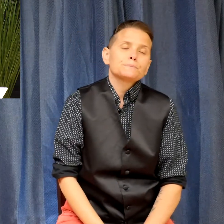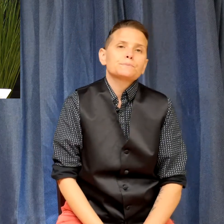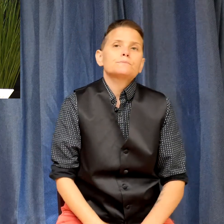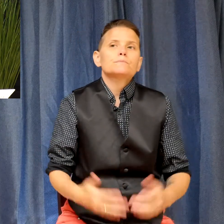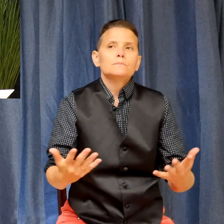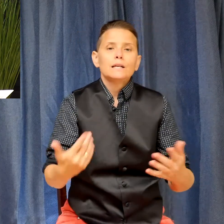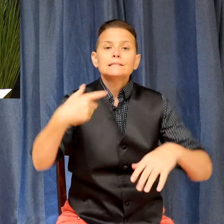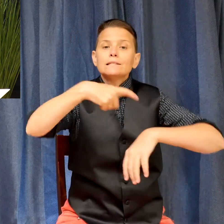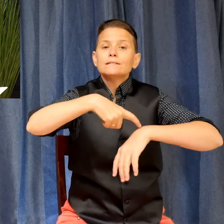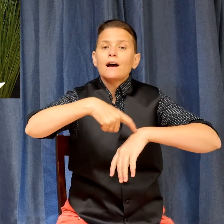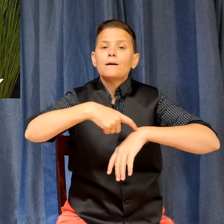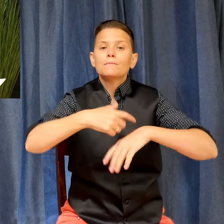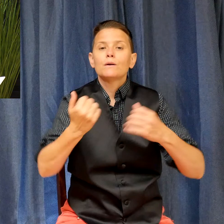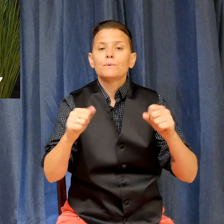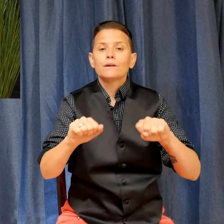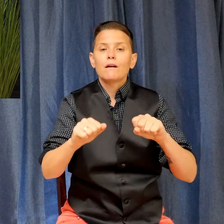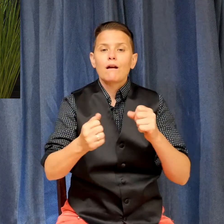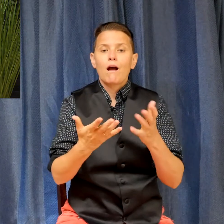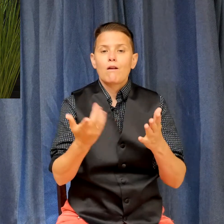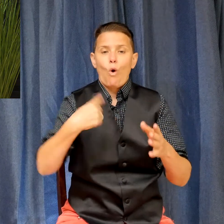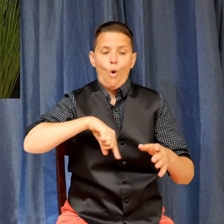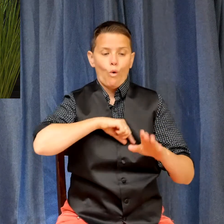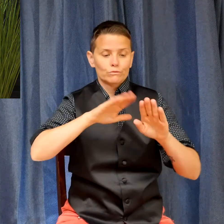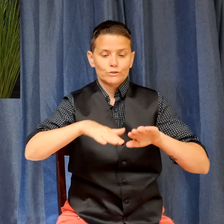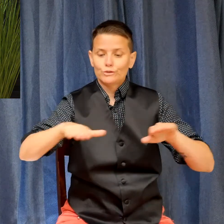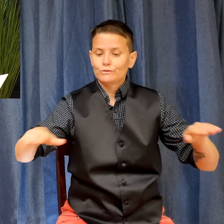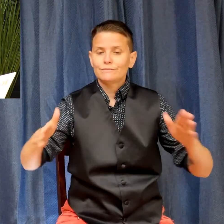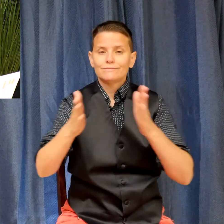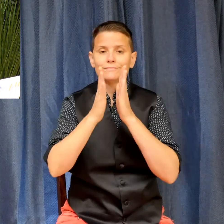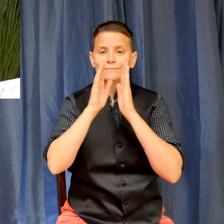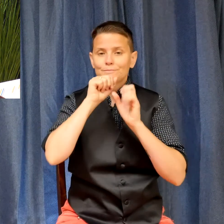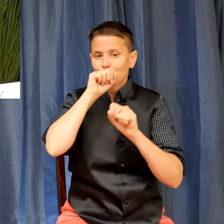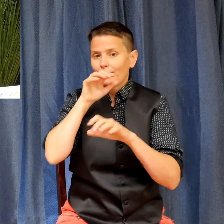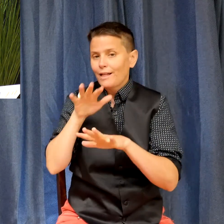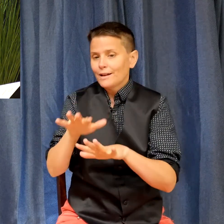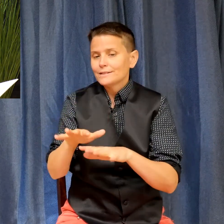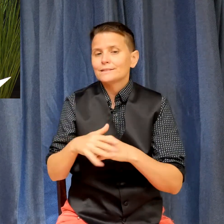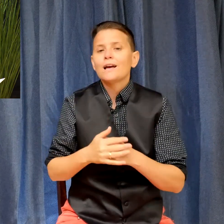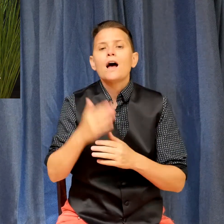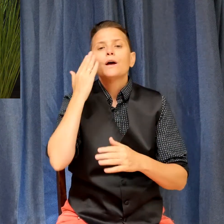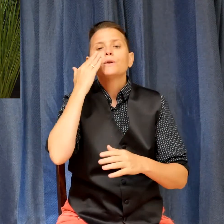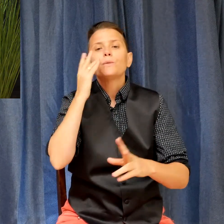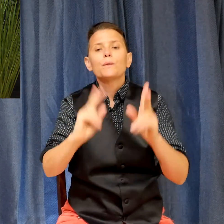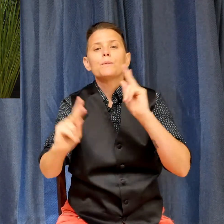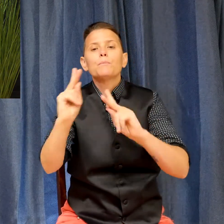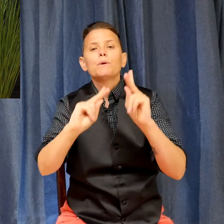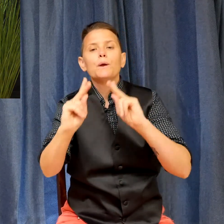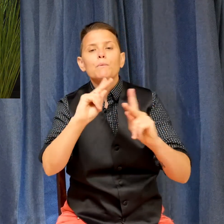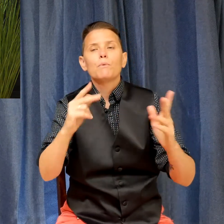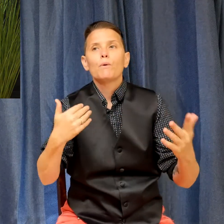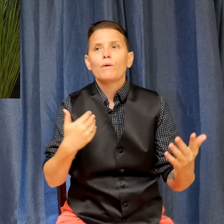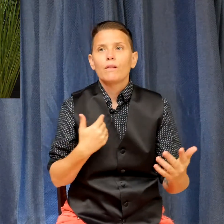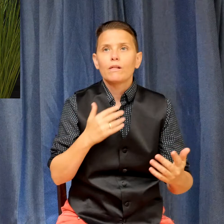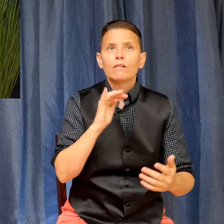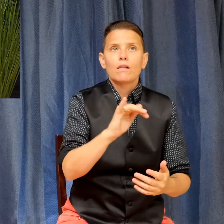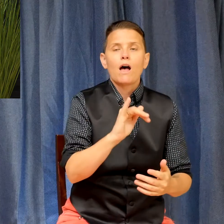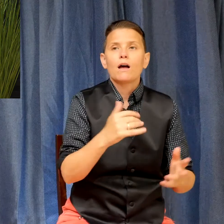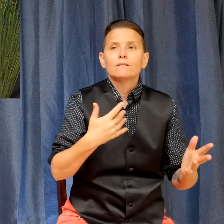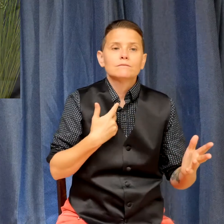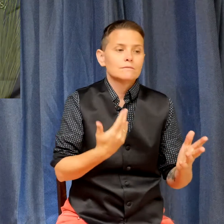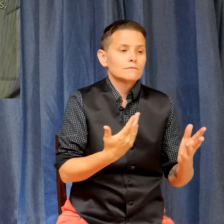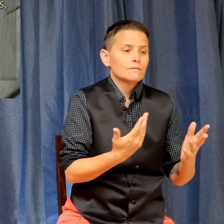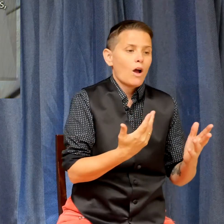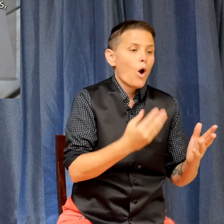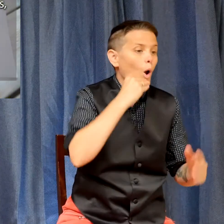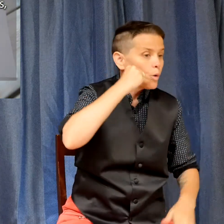time we get to bless our children. I know for you watching at home, those children are pretty real. For us, they're